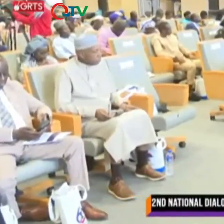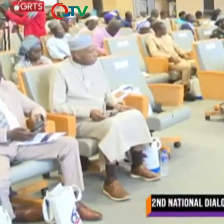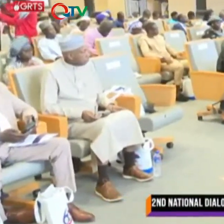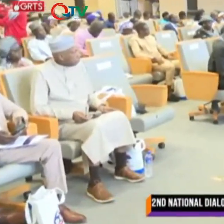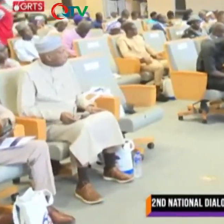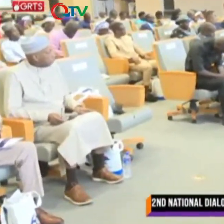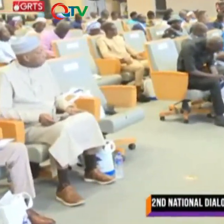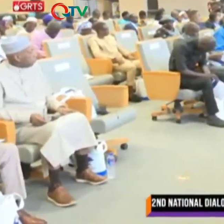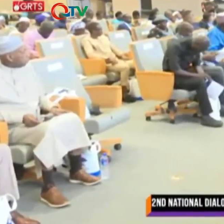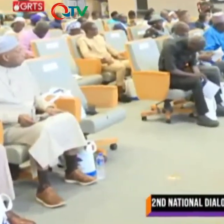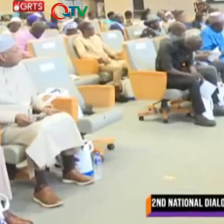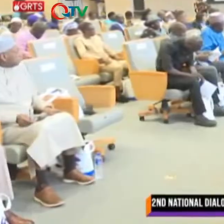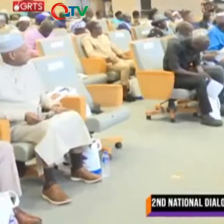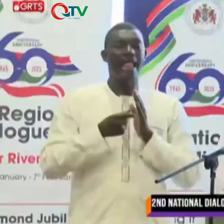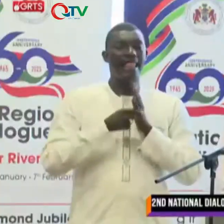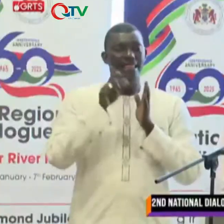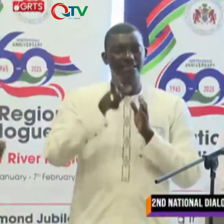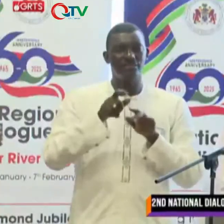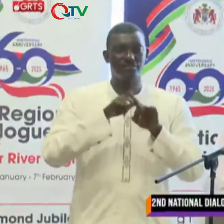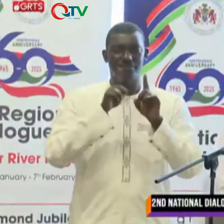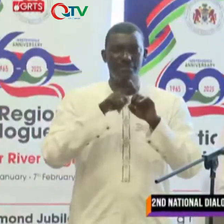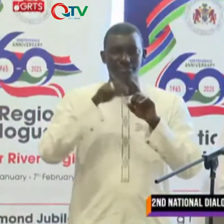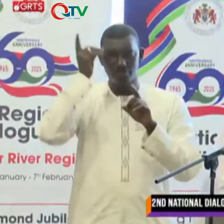leaders of political parties,